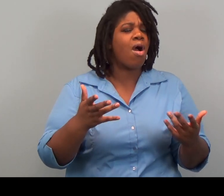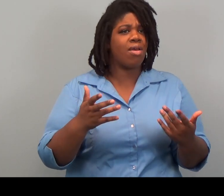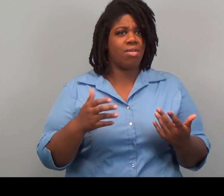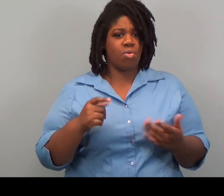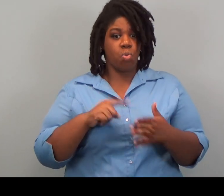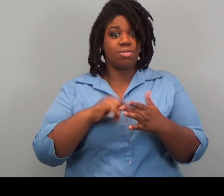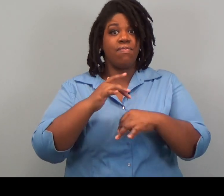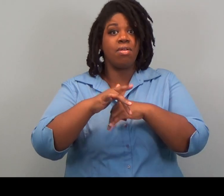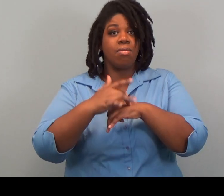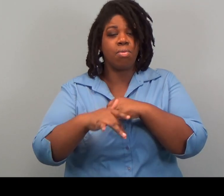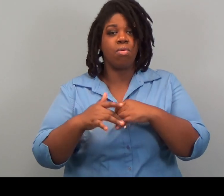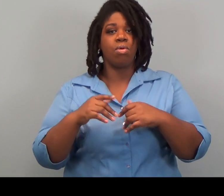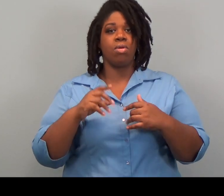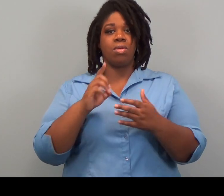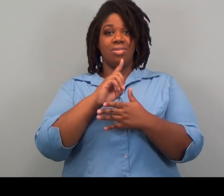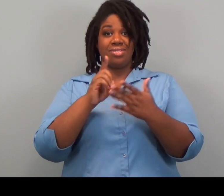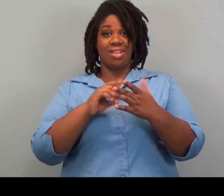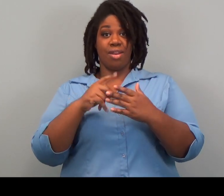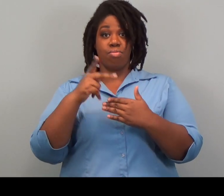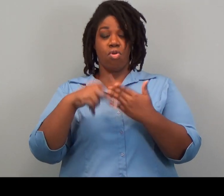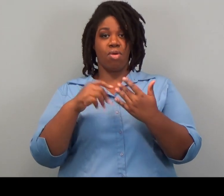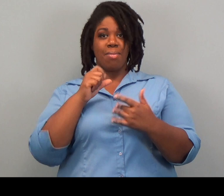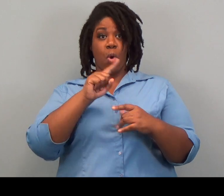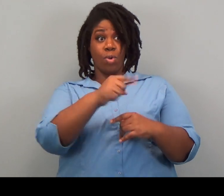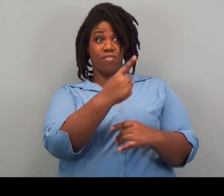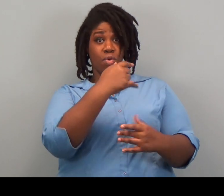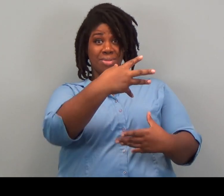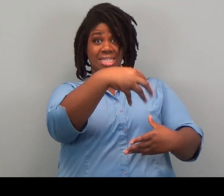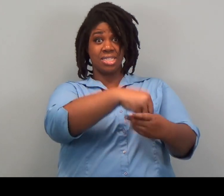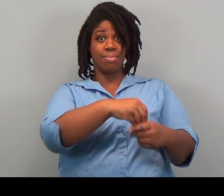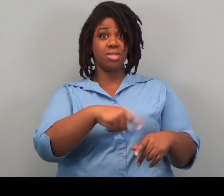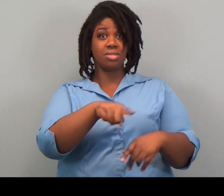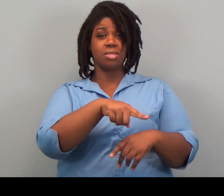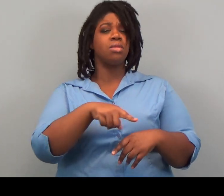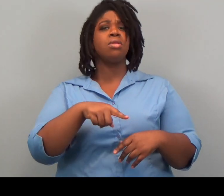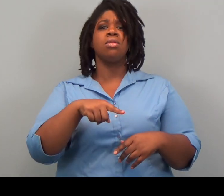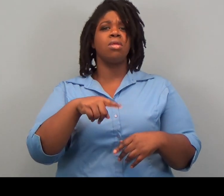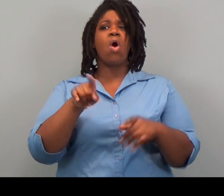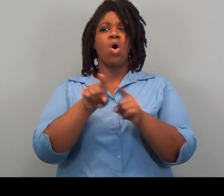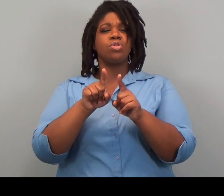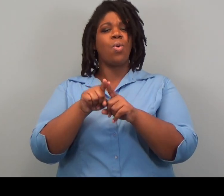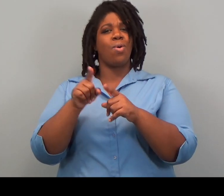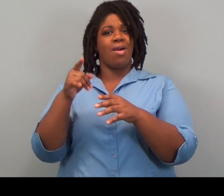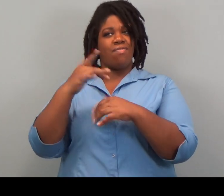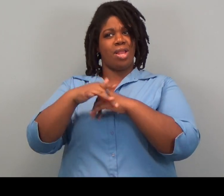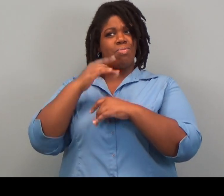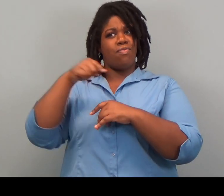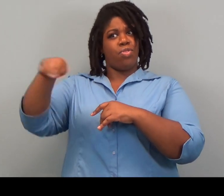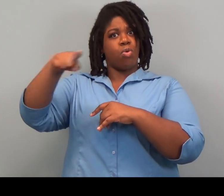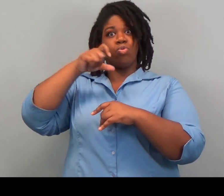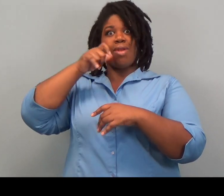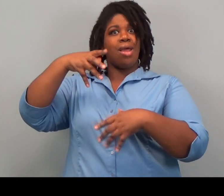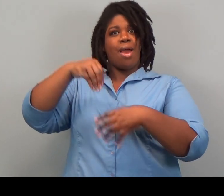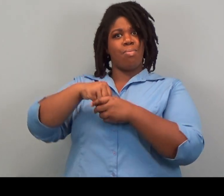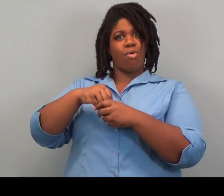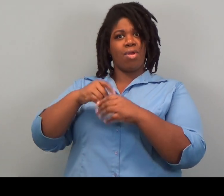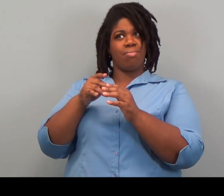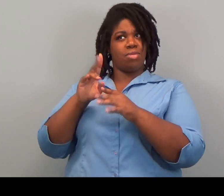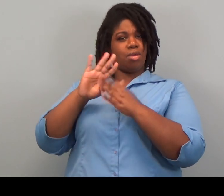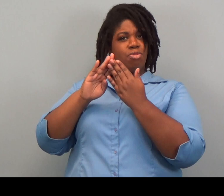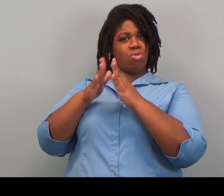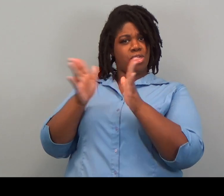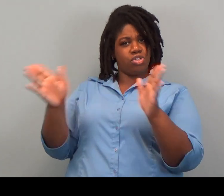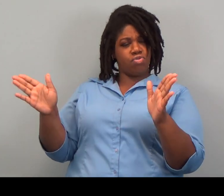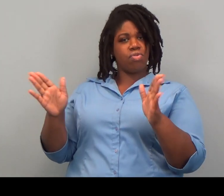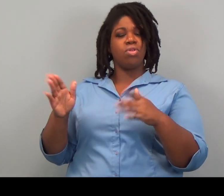there? And designing a program not just for our participants. I want to make sure that it's available to the community at large. So trying to